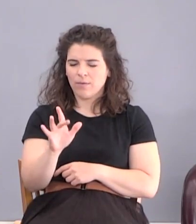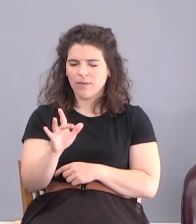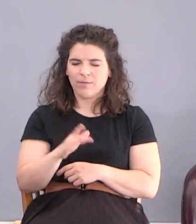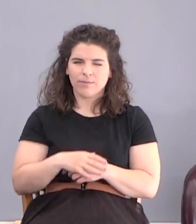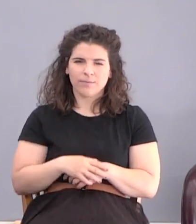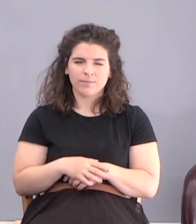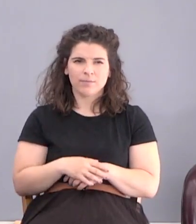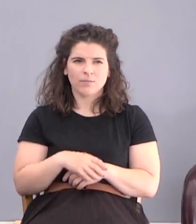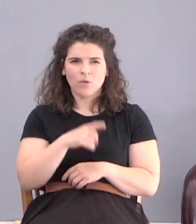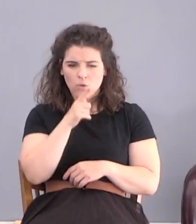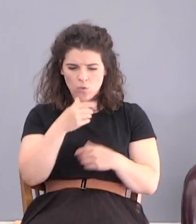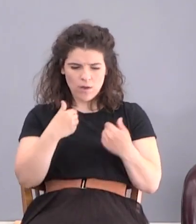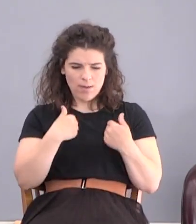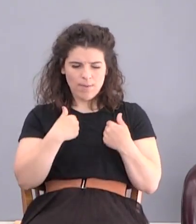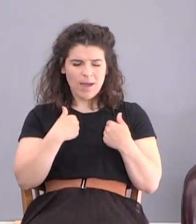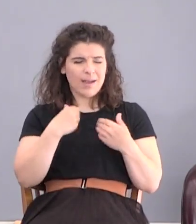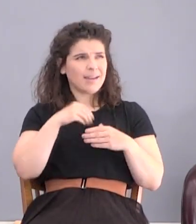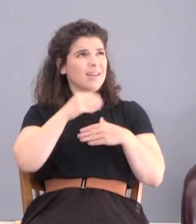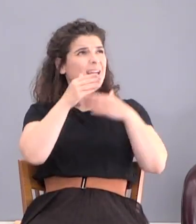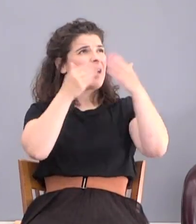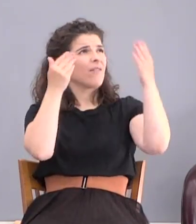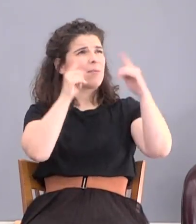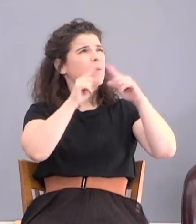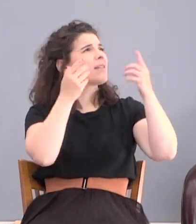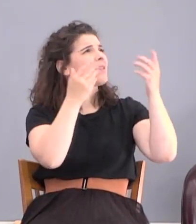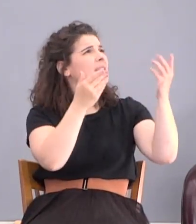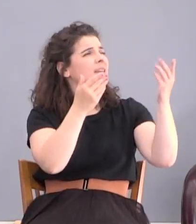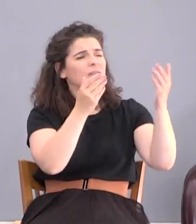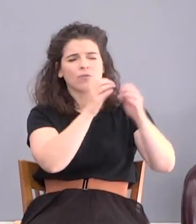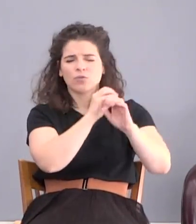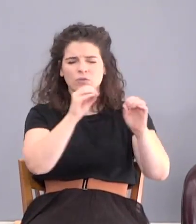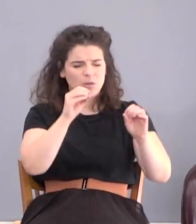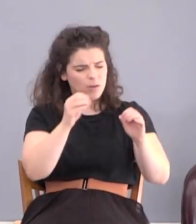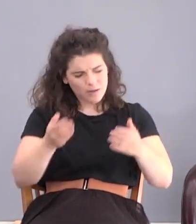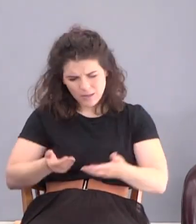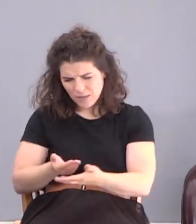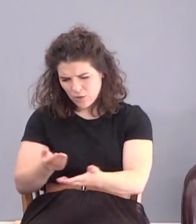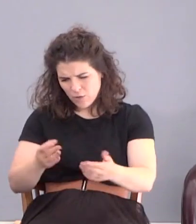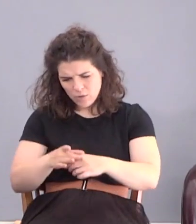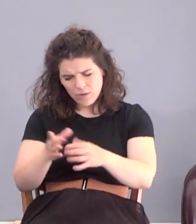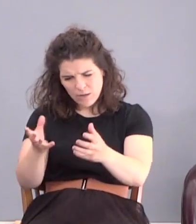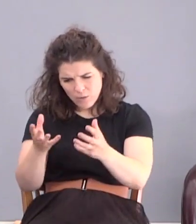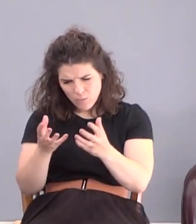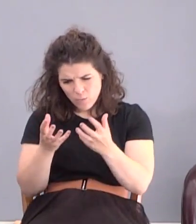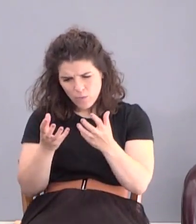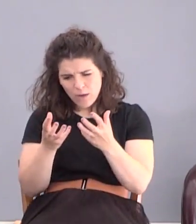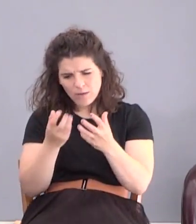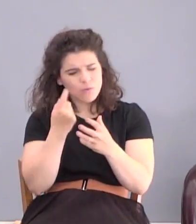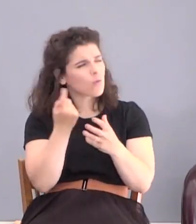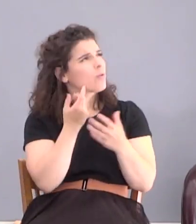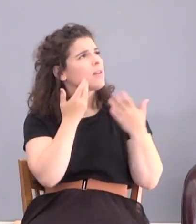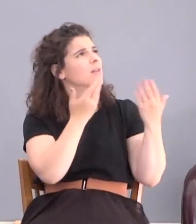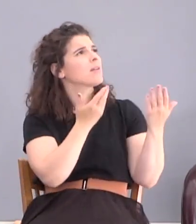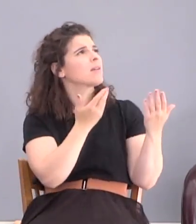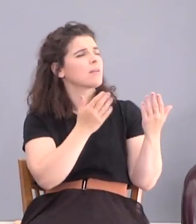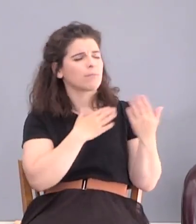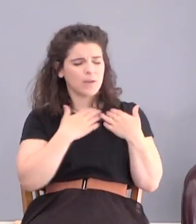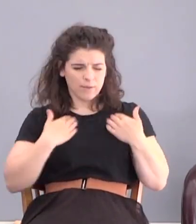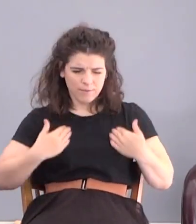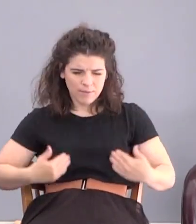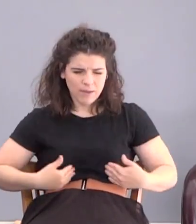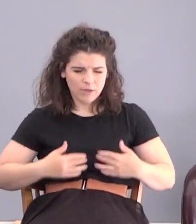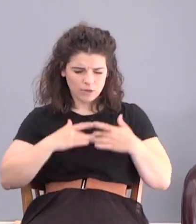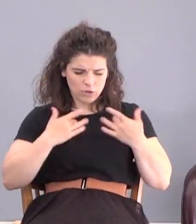25, whom have I in heaven but thee? And there is none upon earth that I desire beside thee. My flesh and my